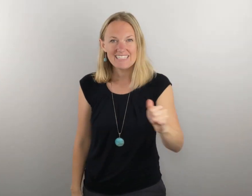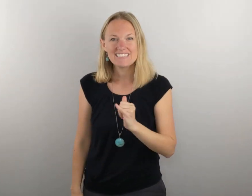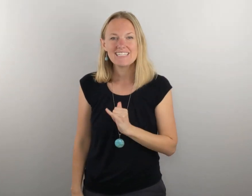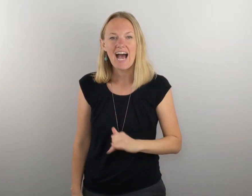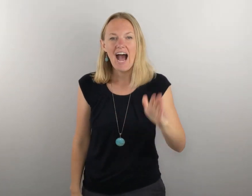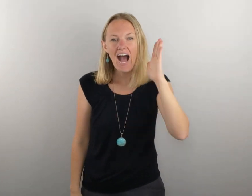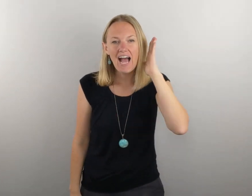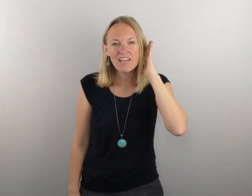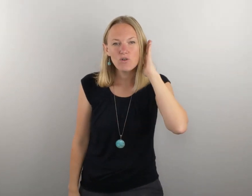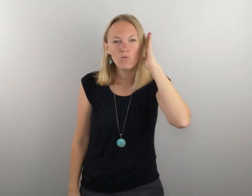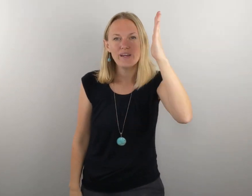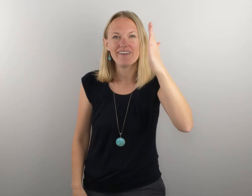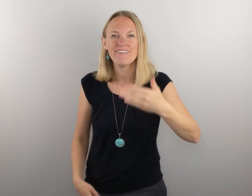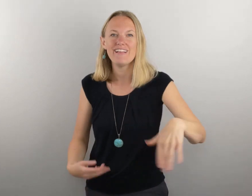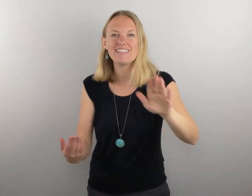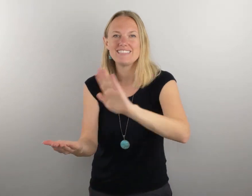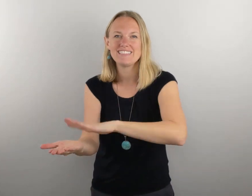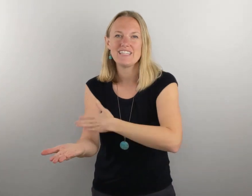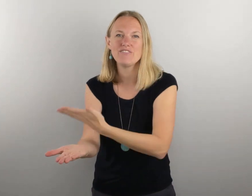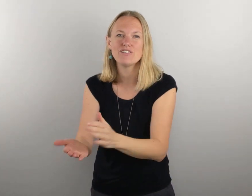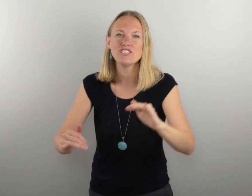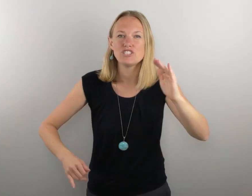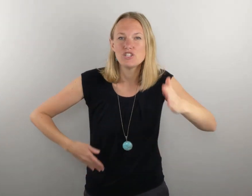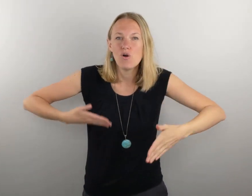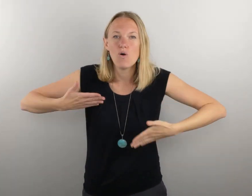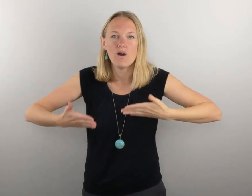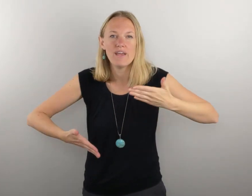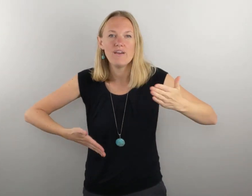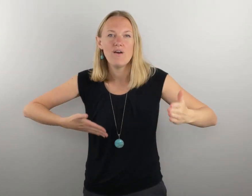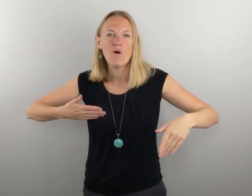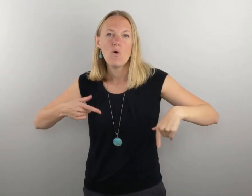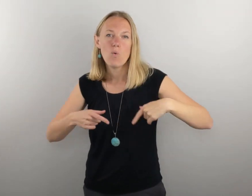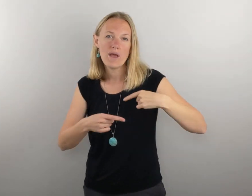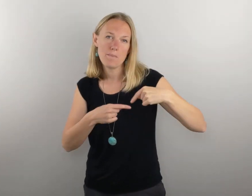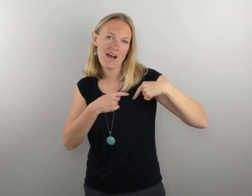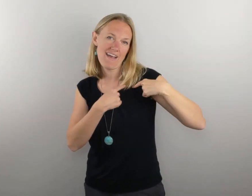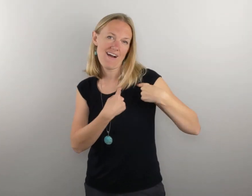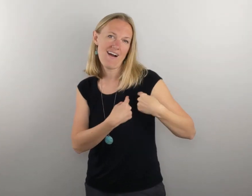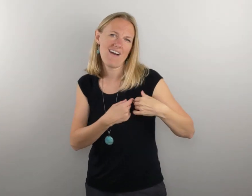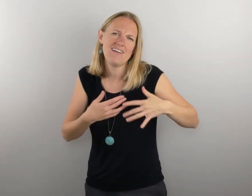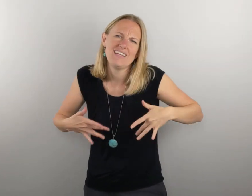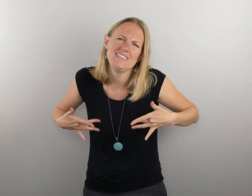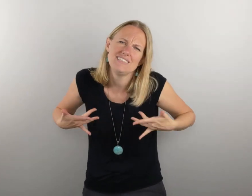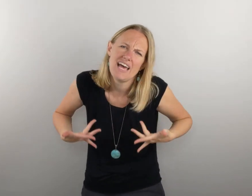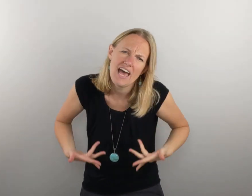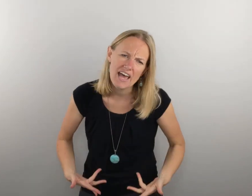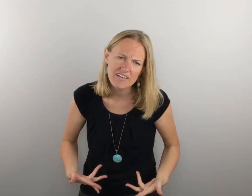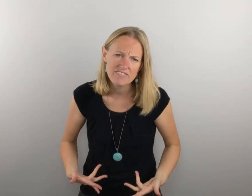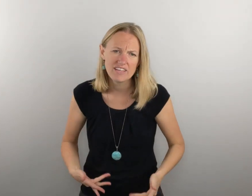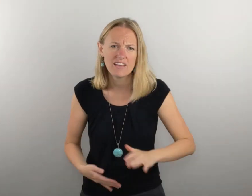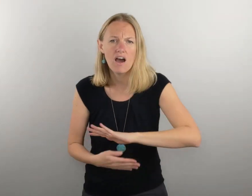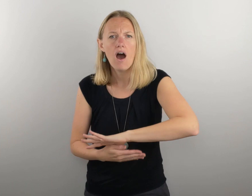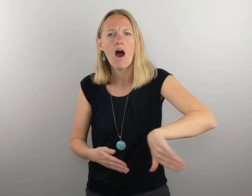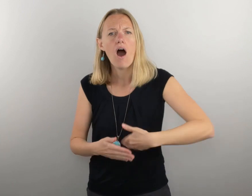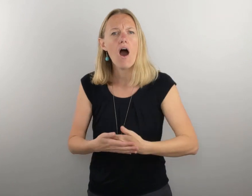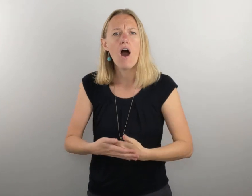Yes, I will sing for joy when my heart is heavy